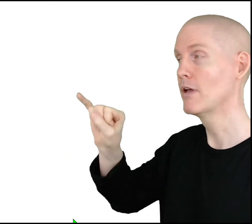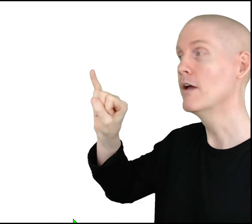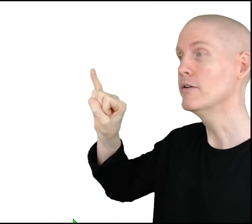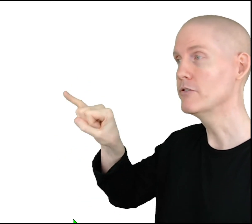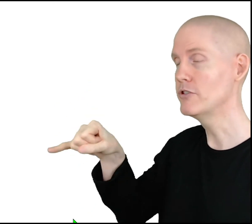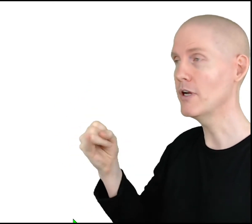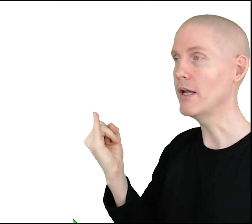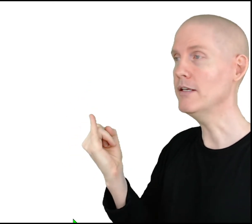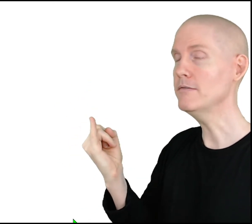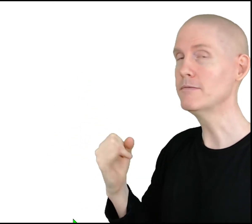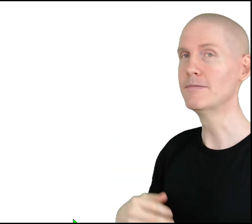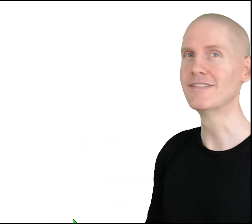J.